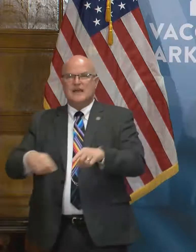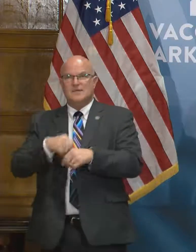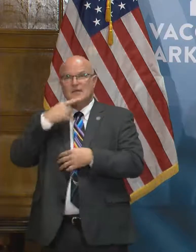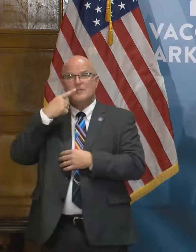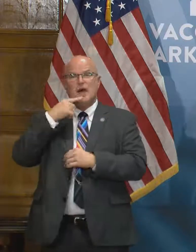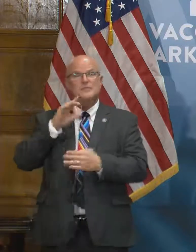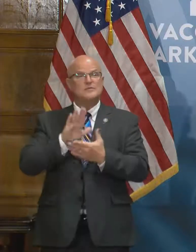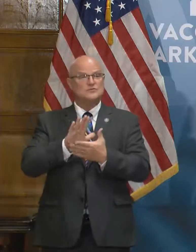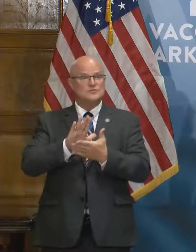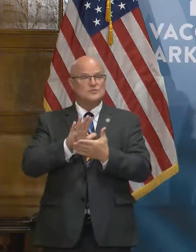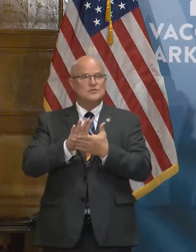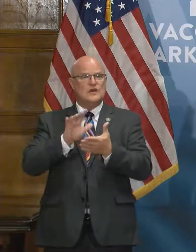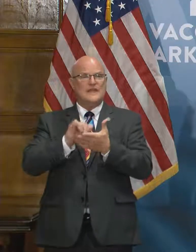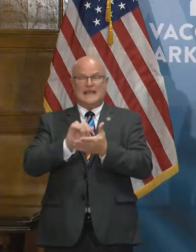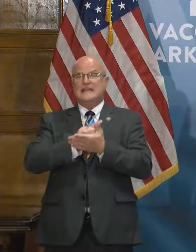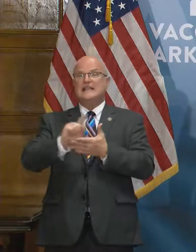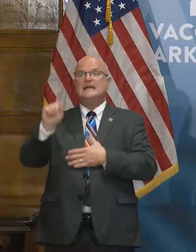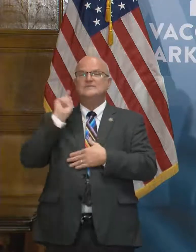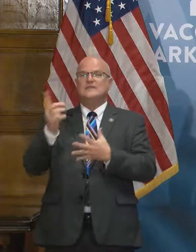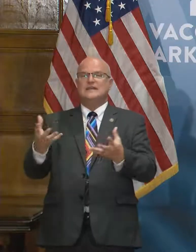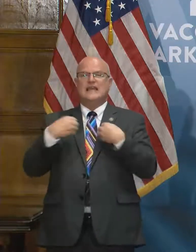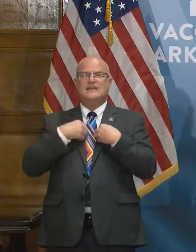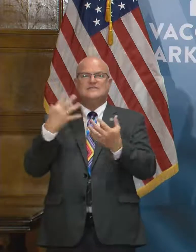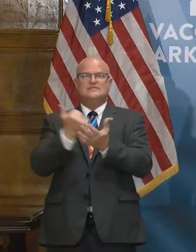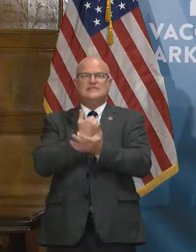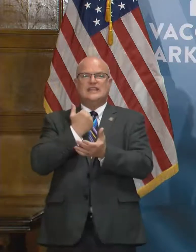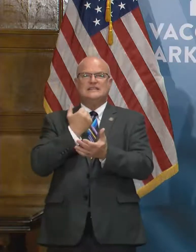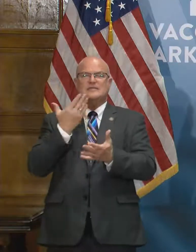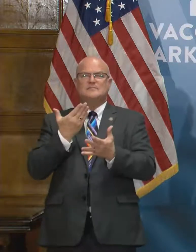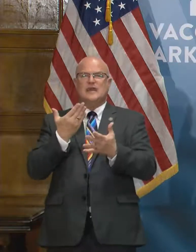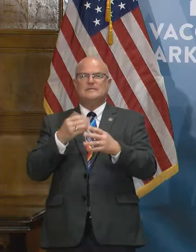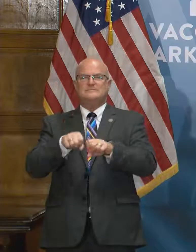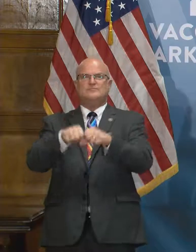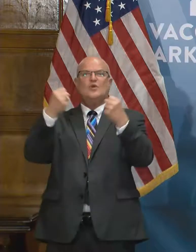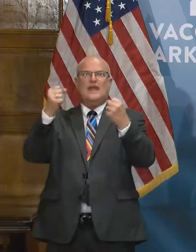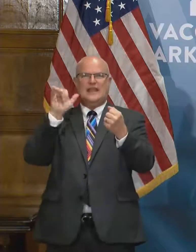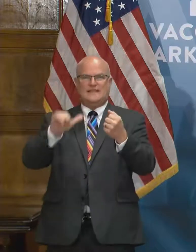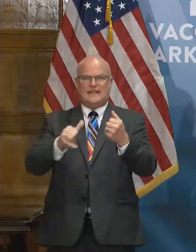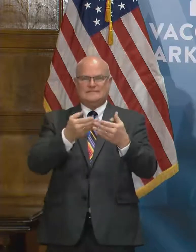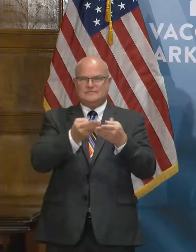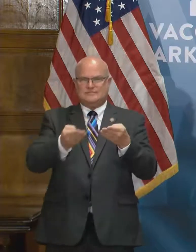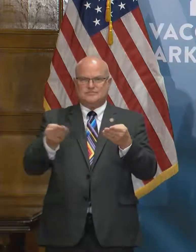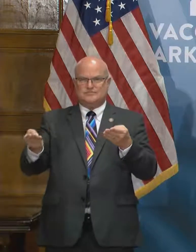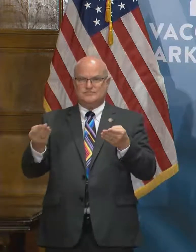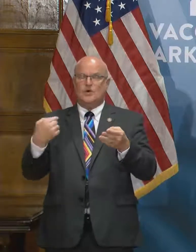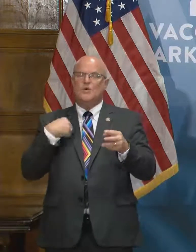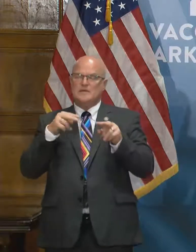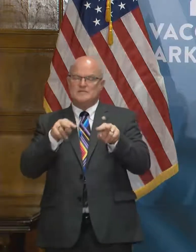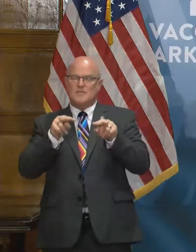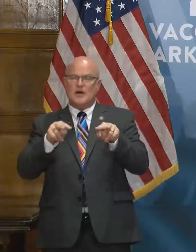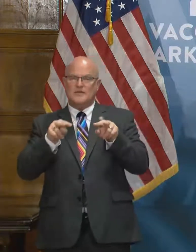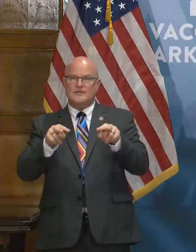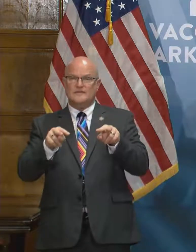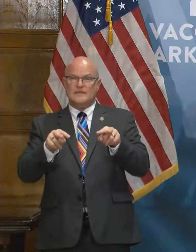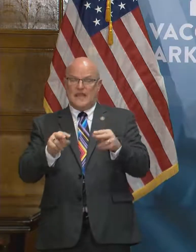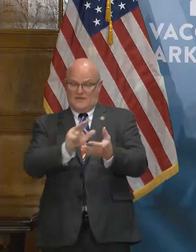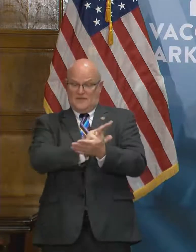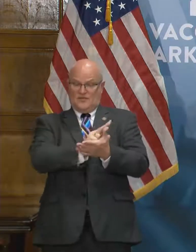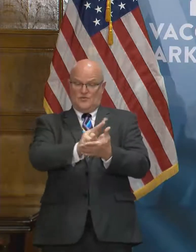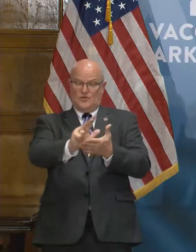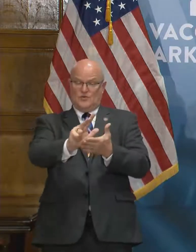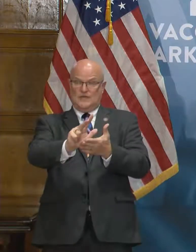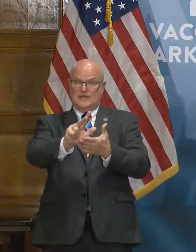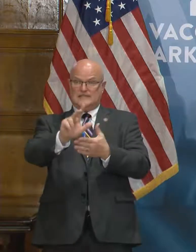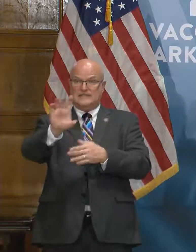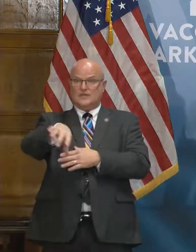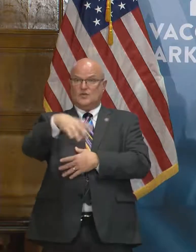public schools, that last week gave us a chance to maybe break those. We will be monitoring that number. We have about 3 weeks until the Christmas